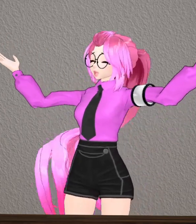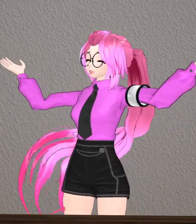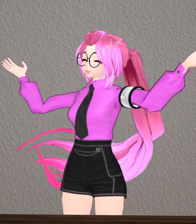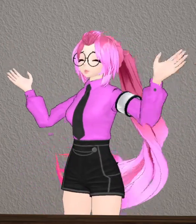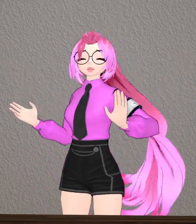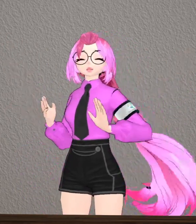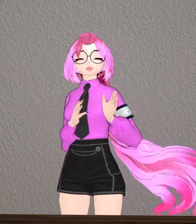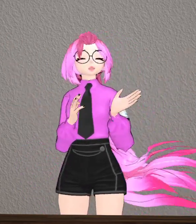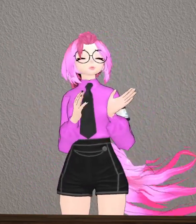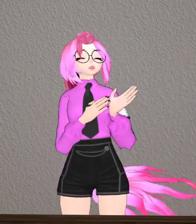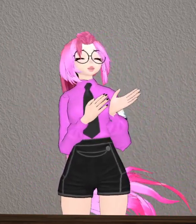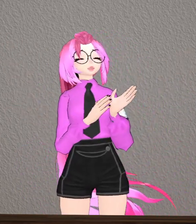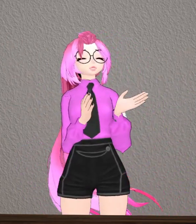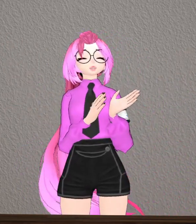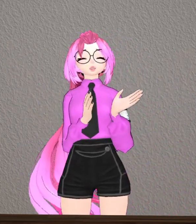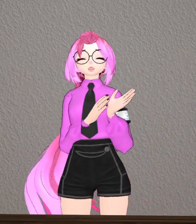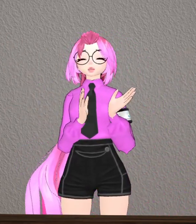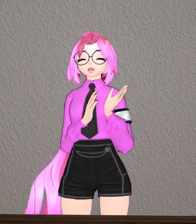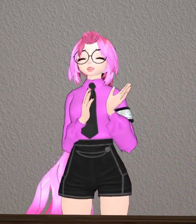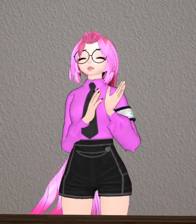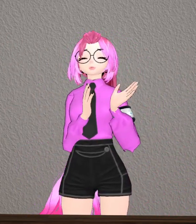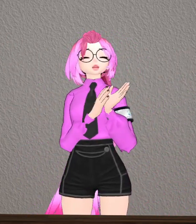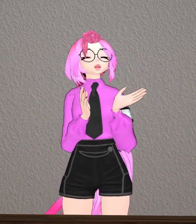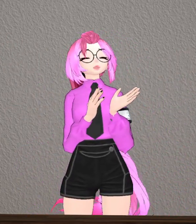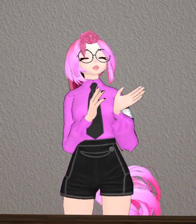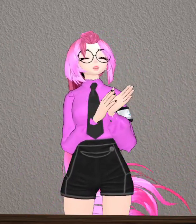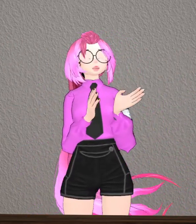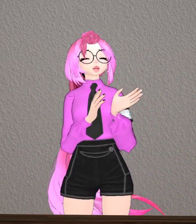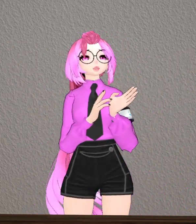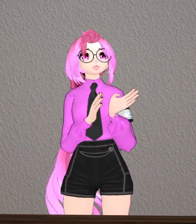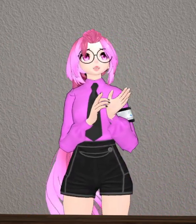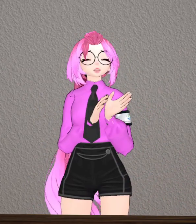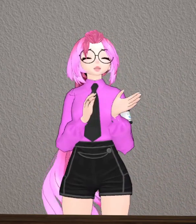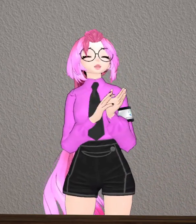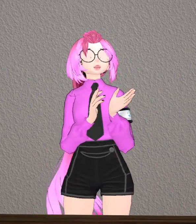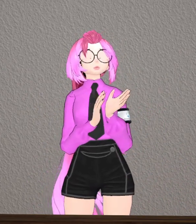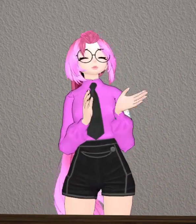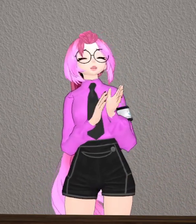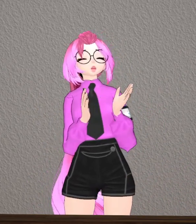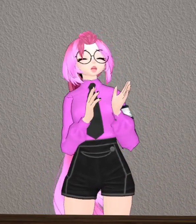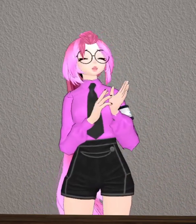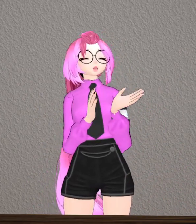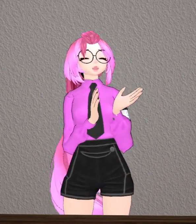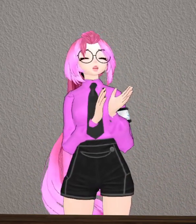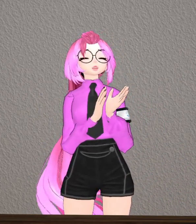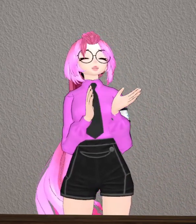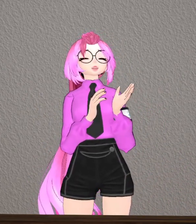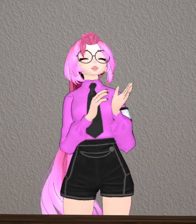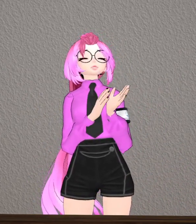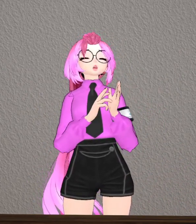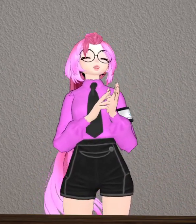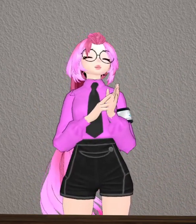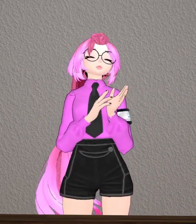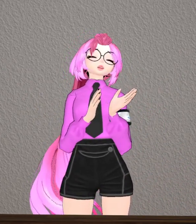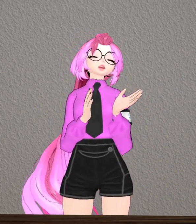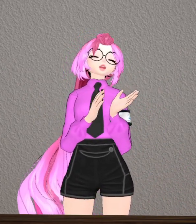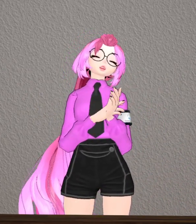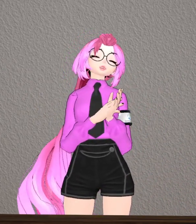That's right! Everyone give Shade a round of applause. Good job, Shade! You're learning so